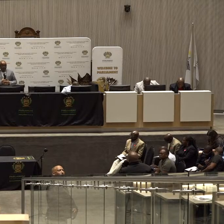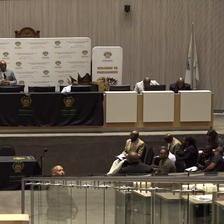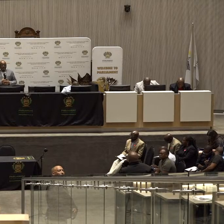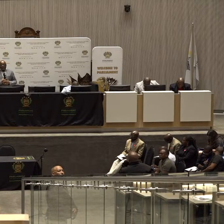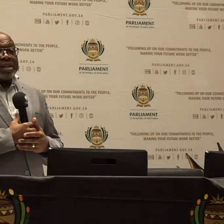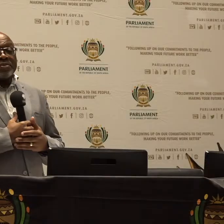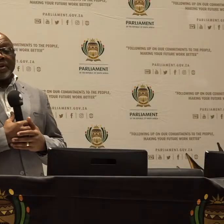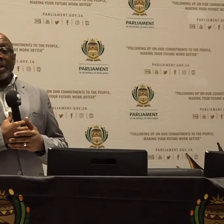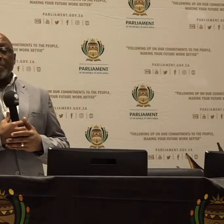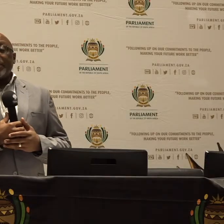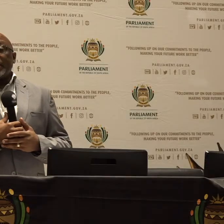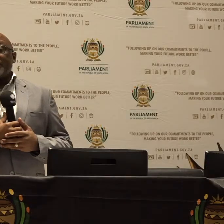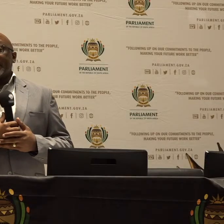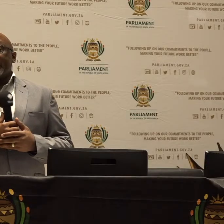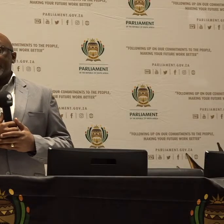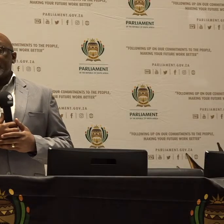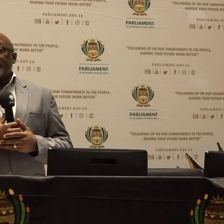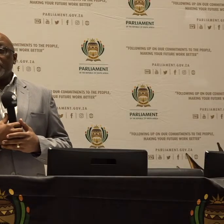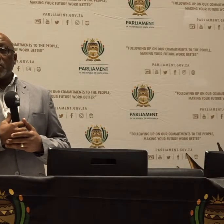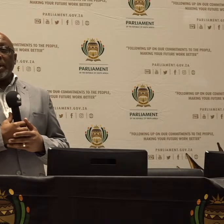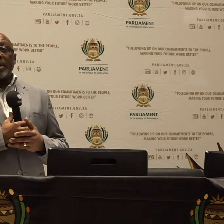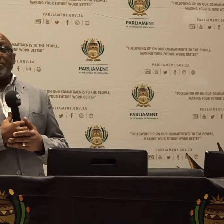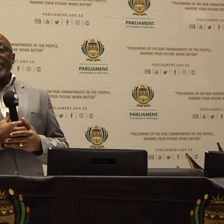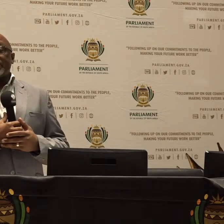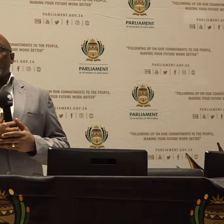it provides foreign